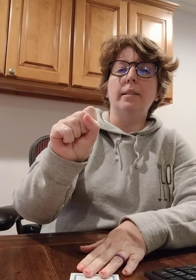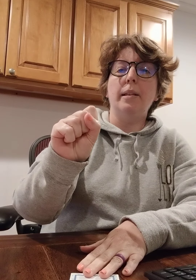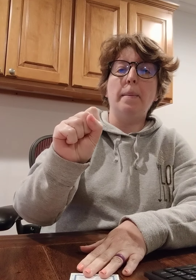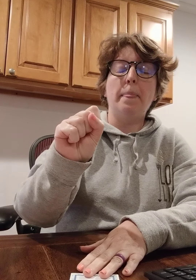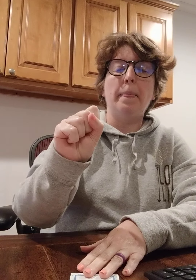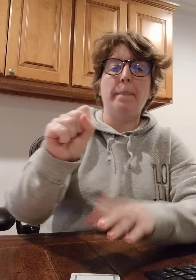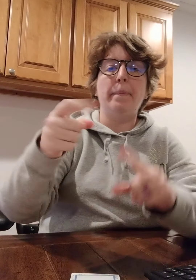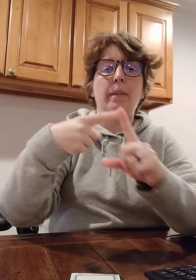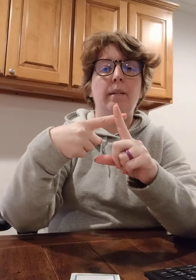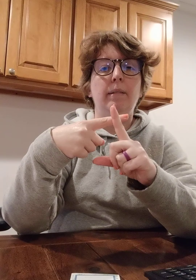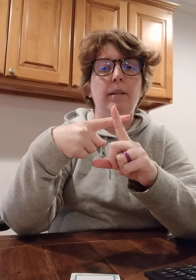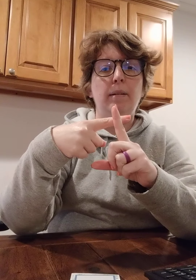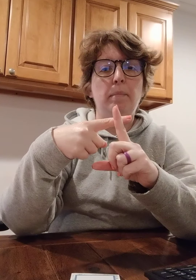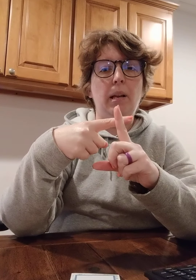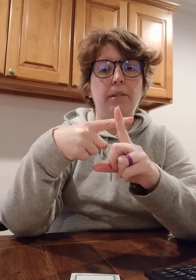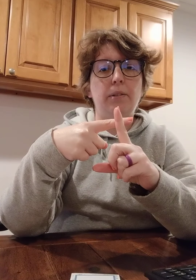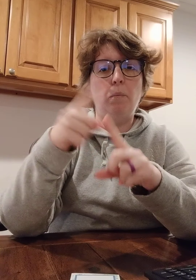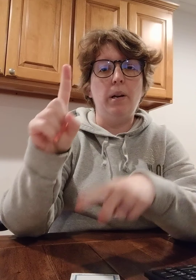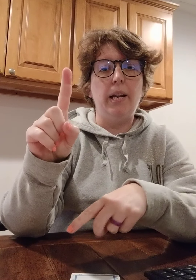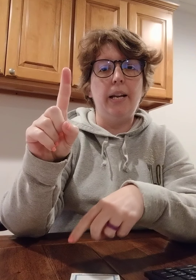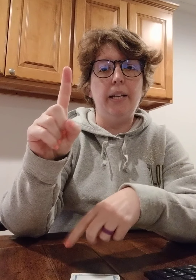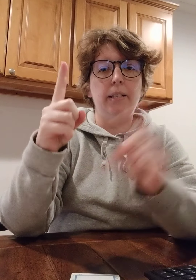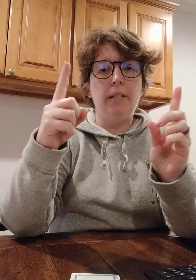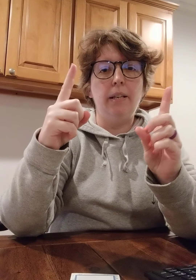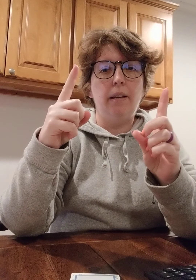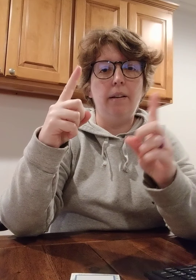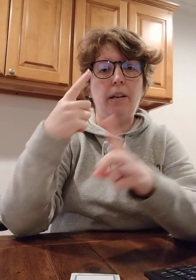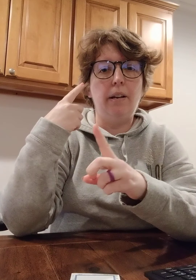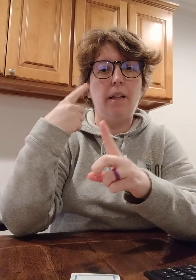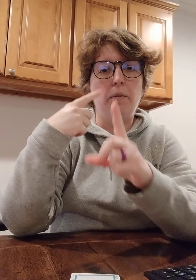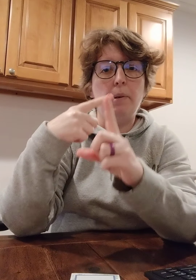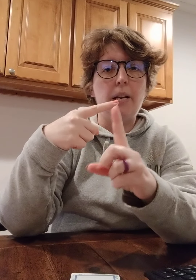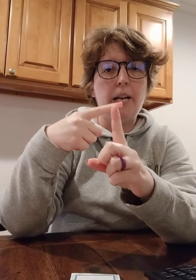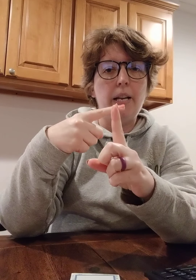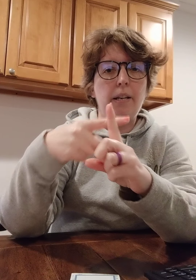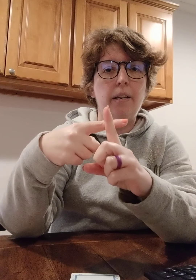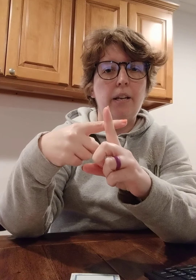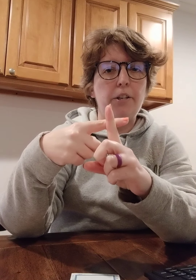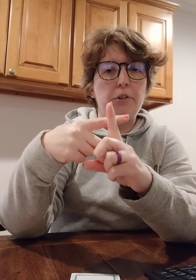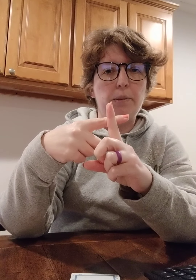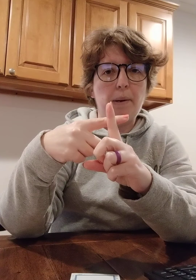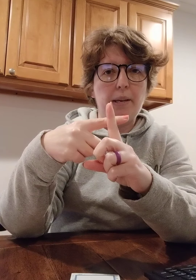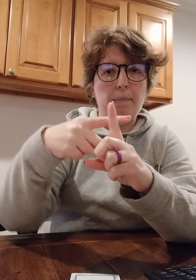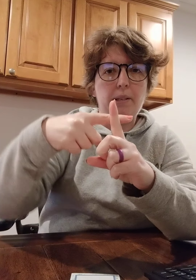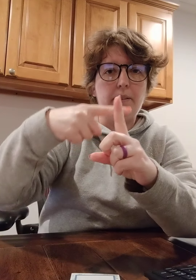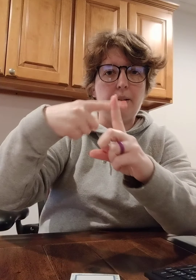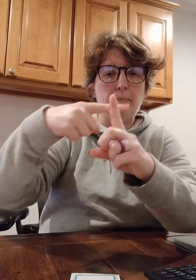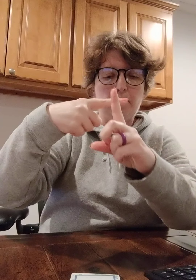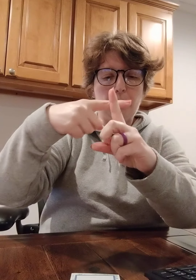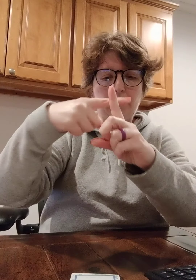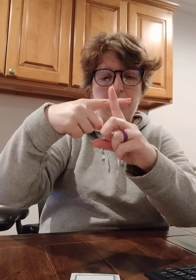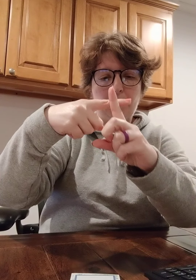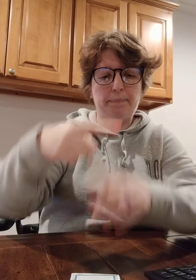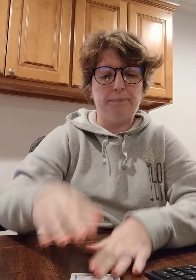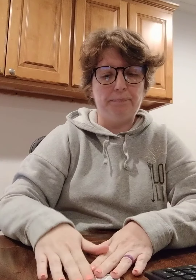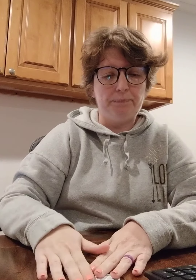Plus. Plus one hand and another one hand, and you just make that plus sign. Plus.